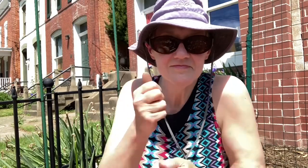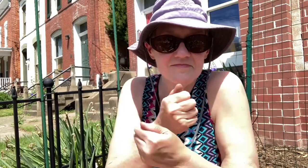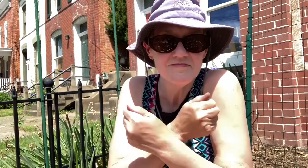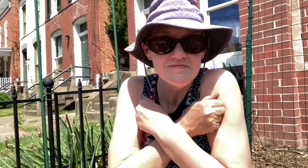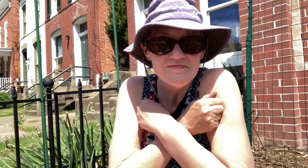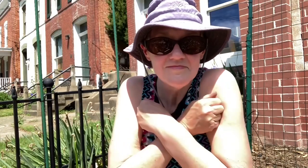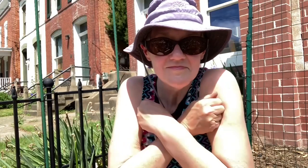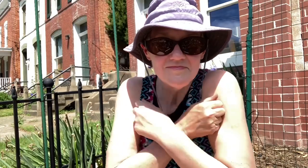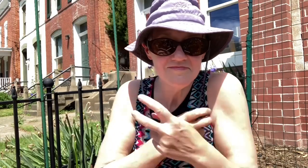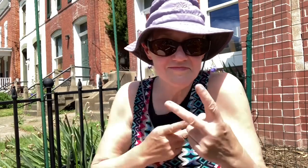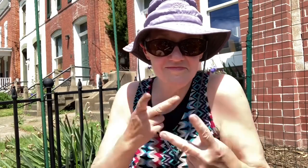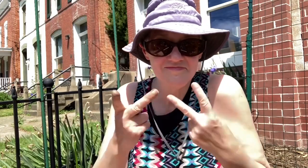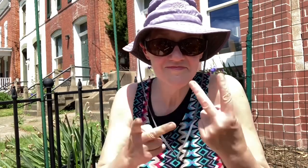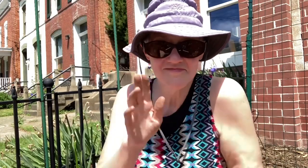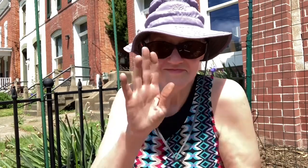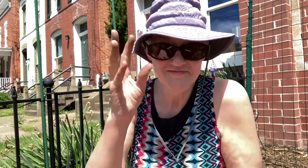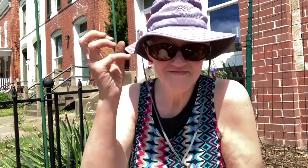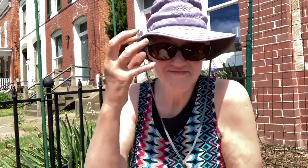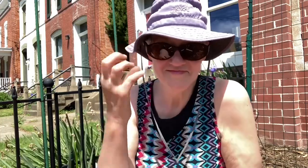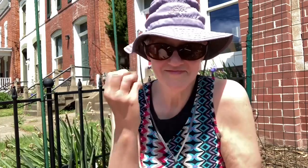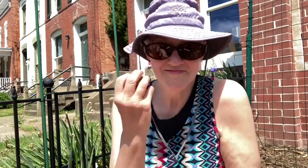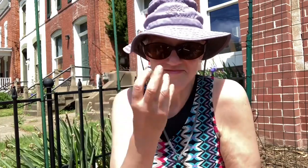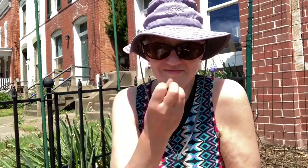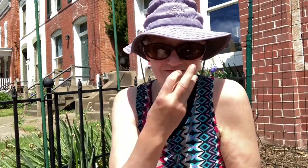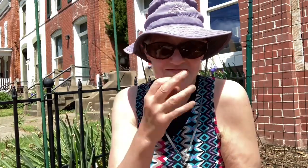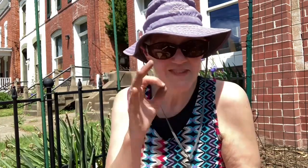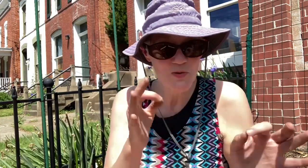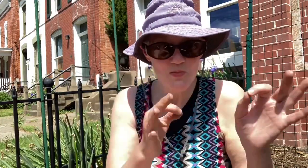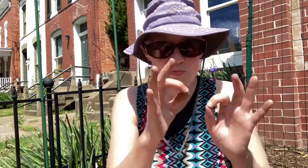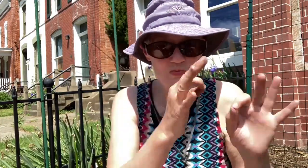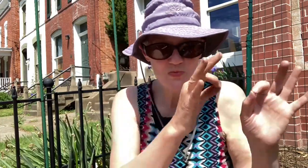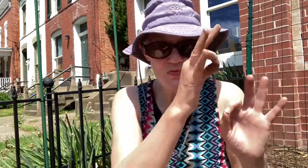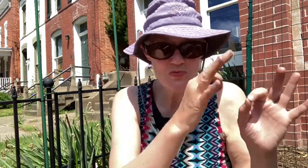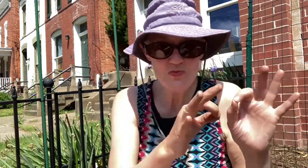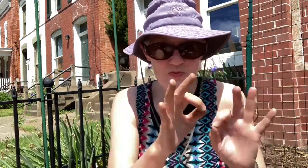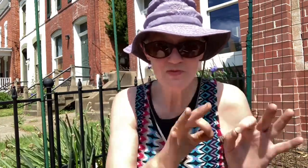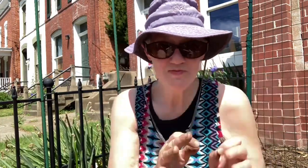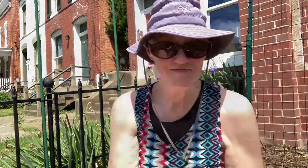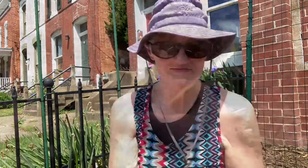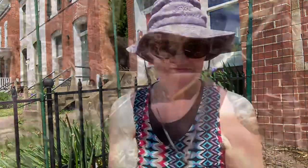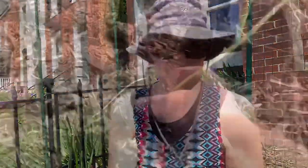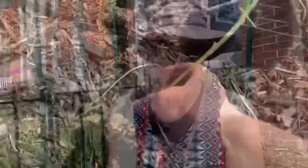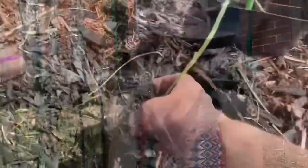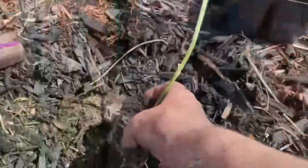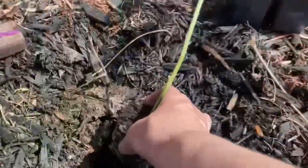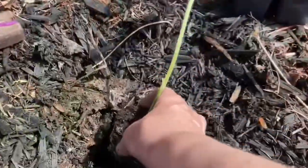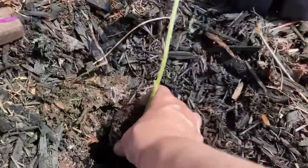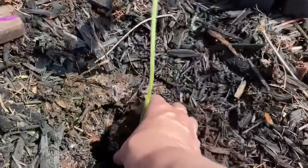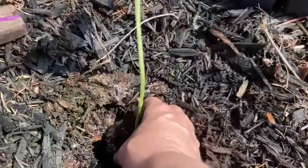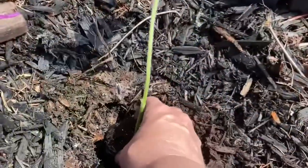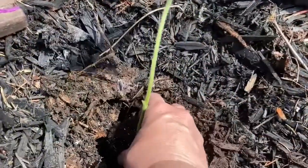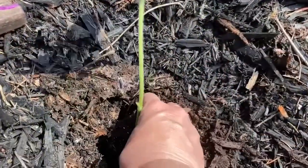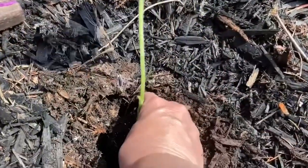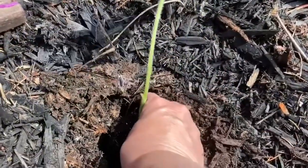Pollinators will love sunflowers. The bees will just flock and visit